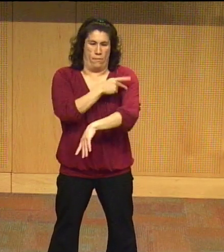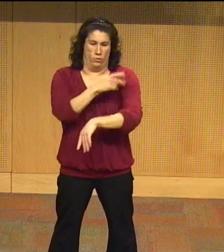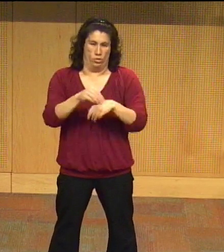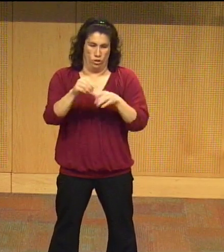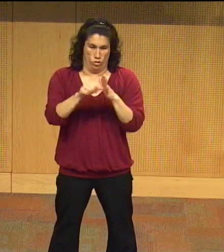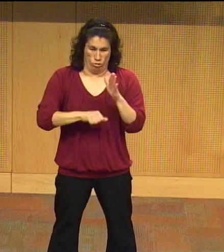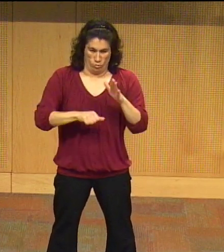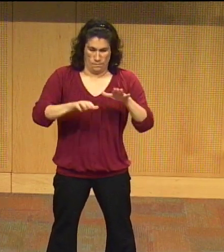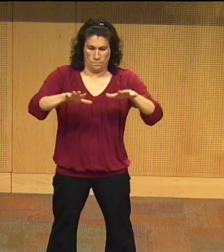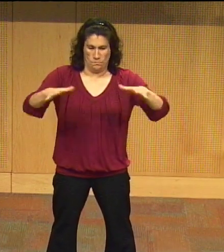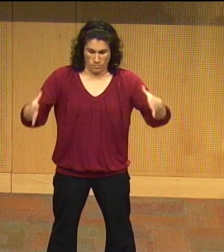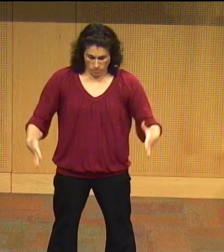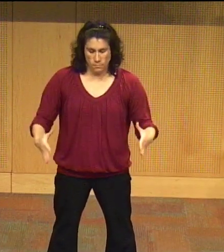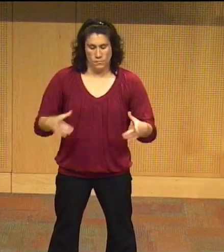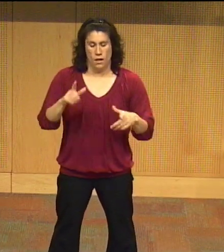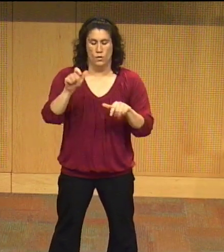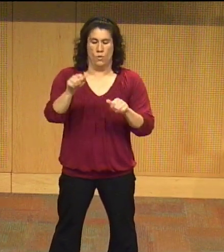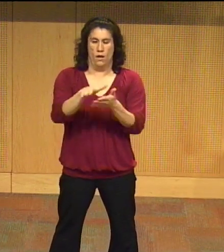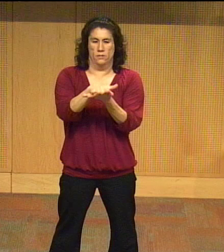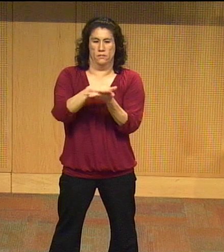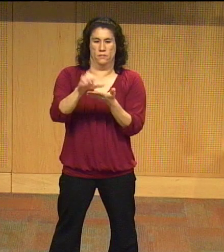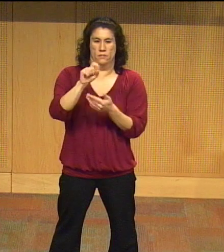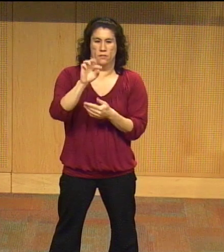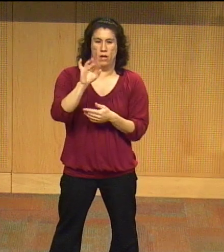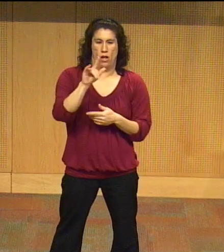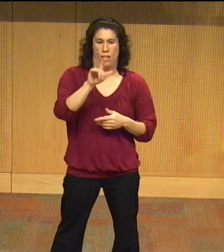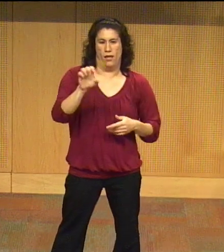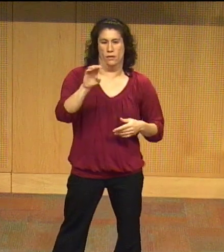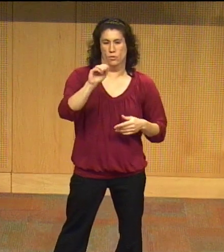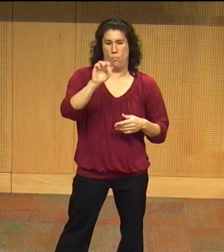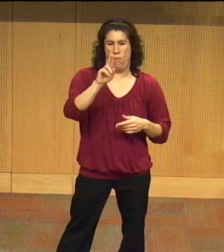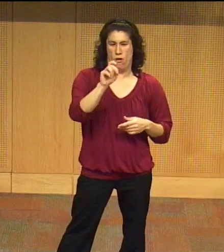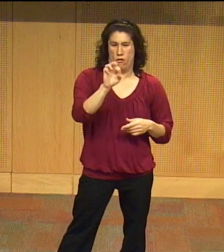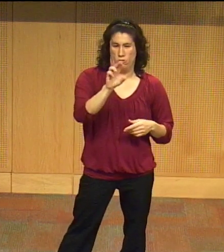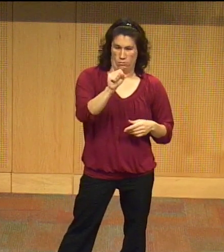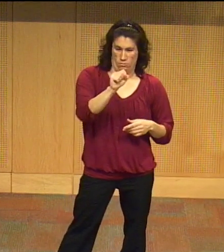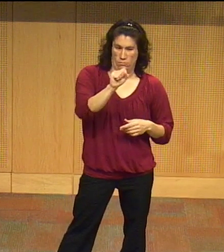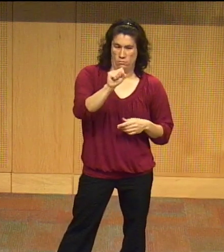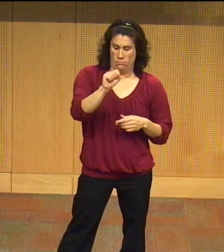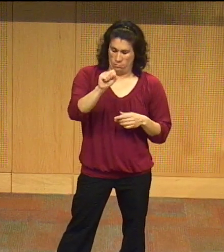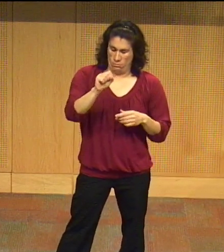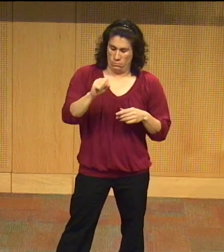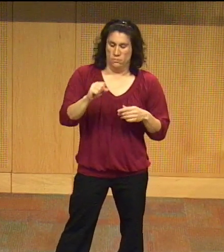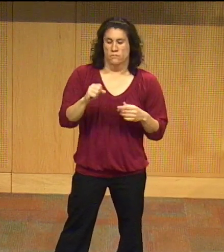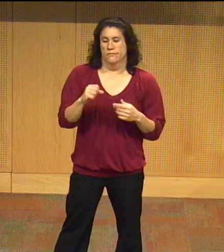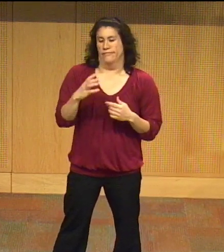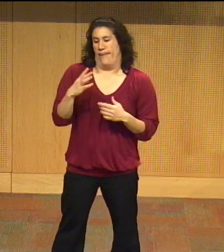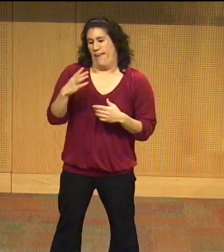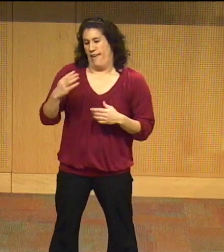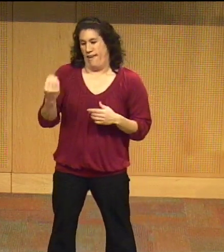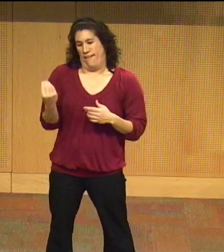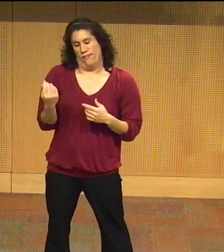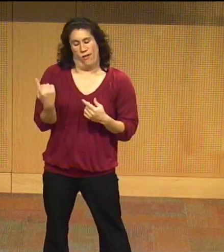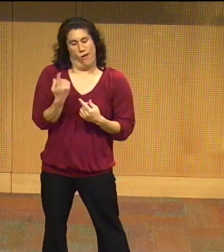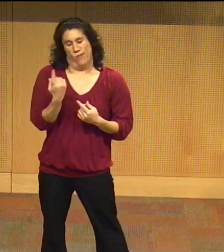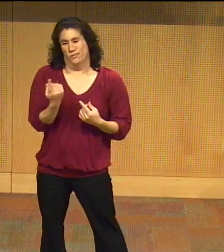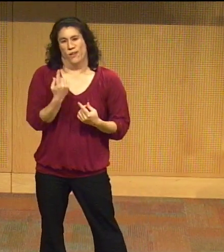first began using paper drapes over a surgical site. And so I utilized markers. I